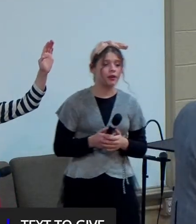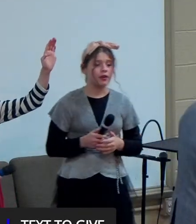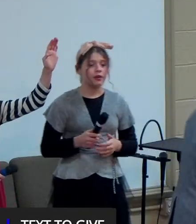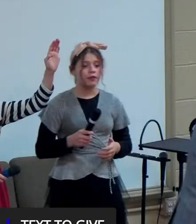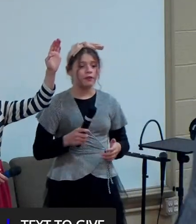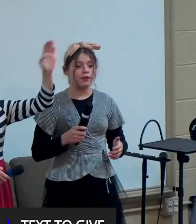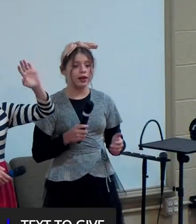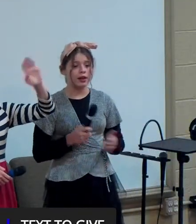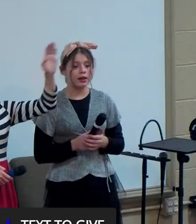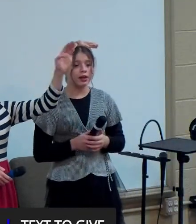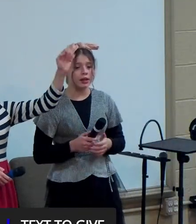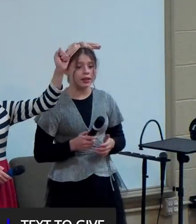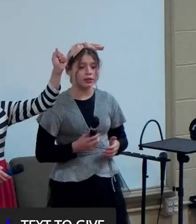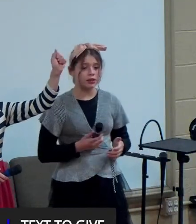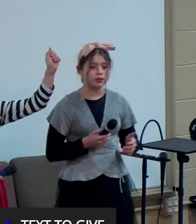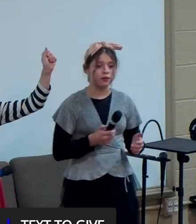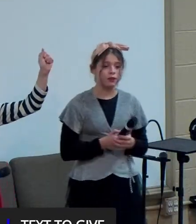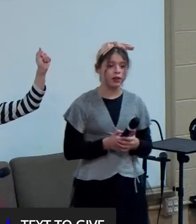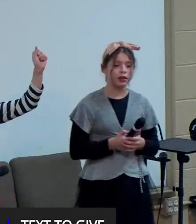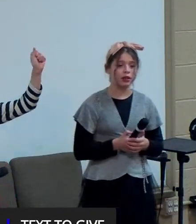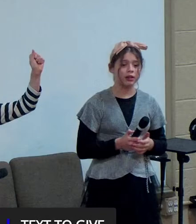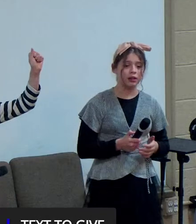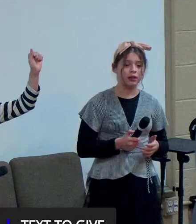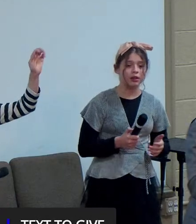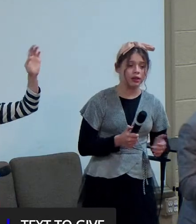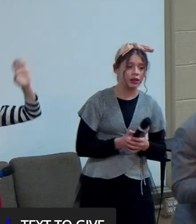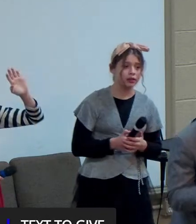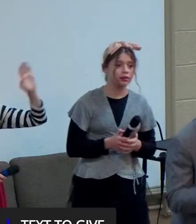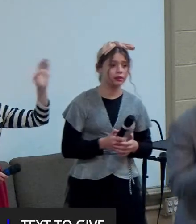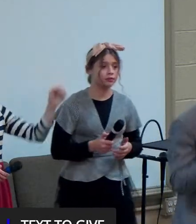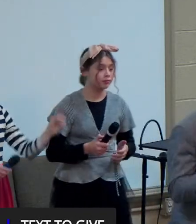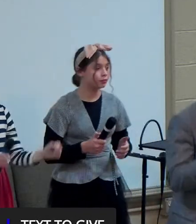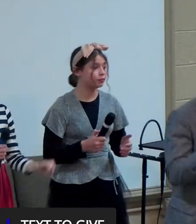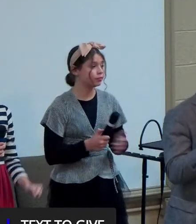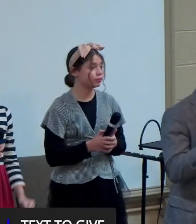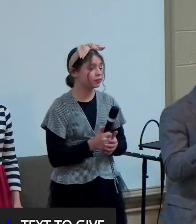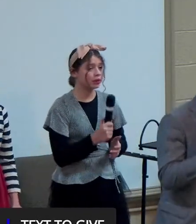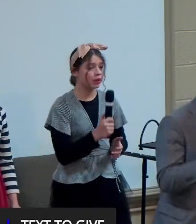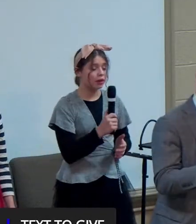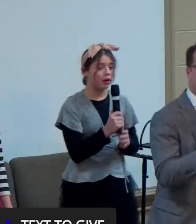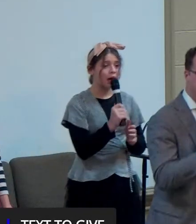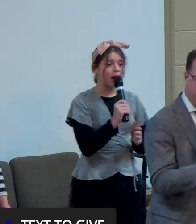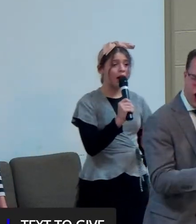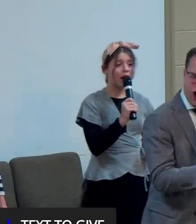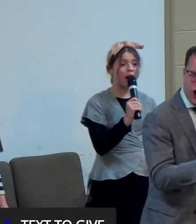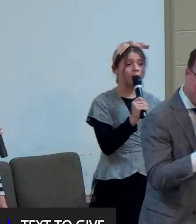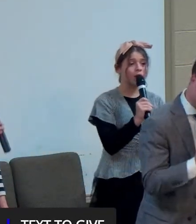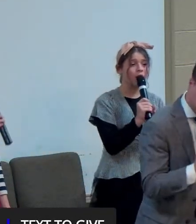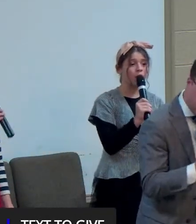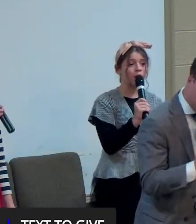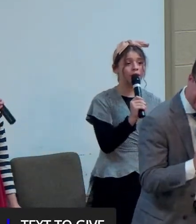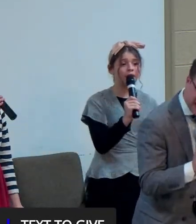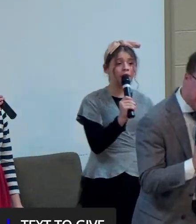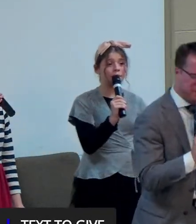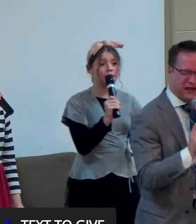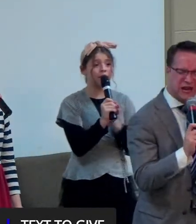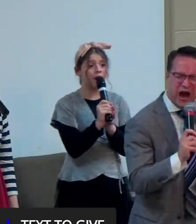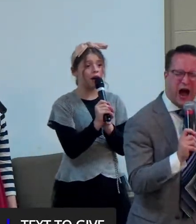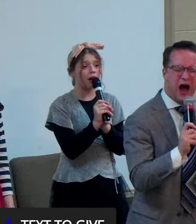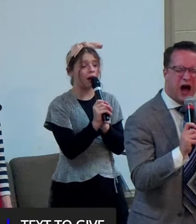Savior face to face. Oh, oh, oh. I'm going